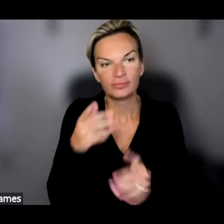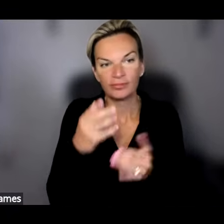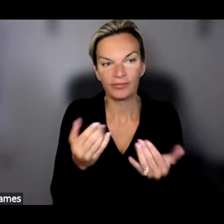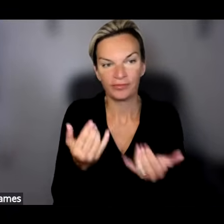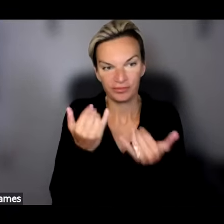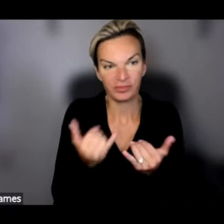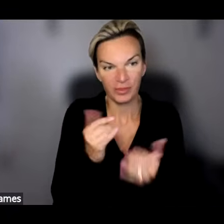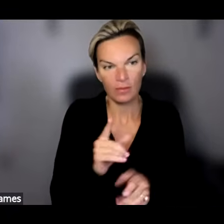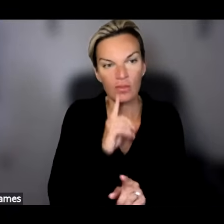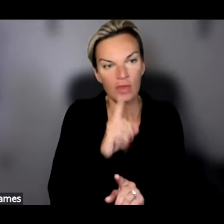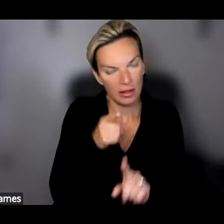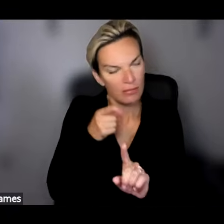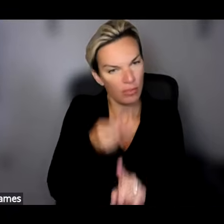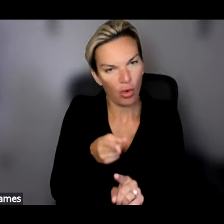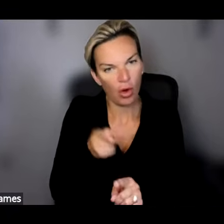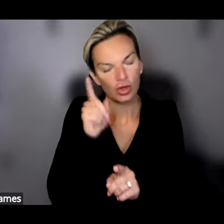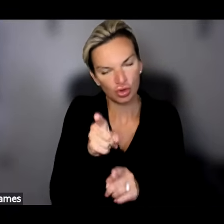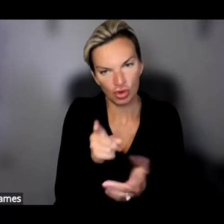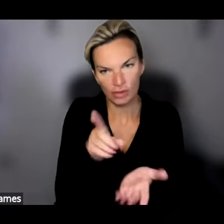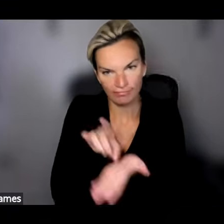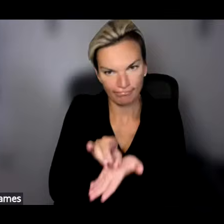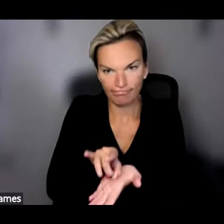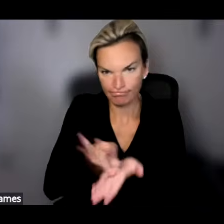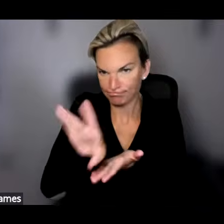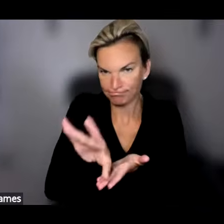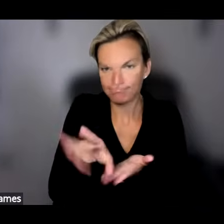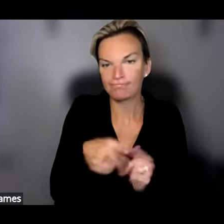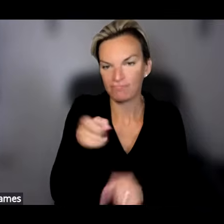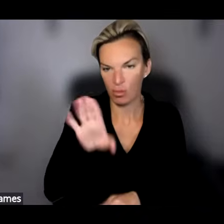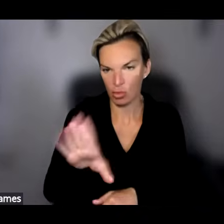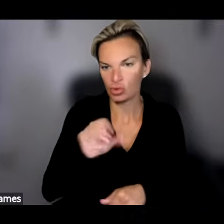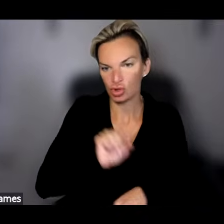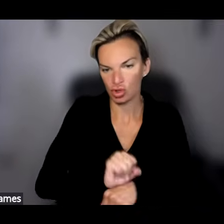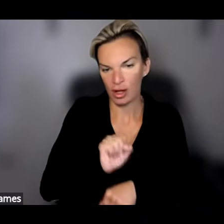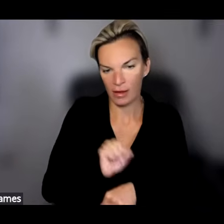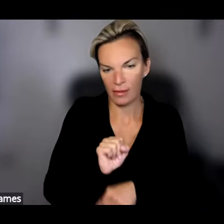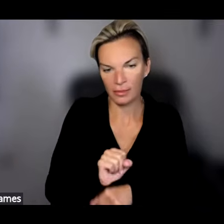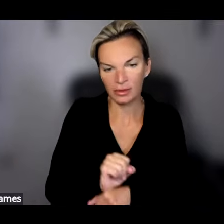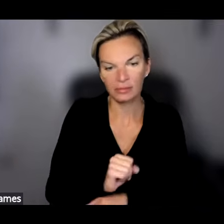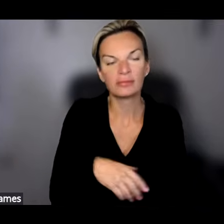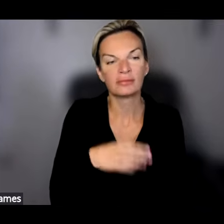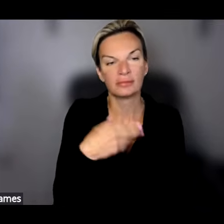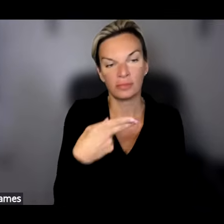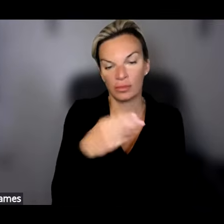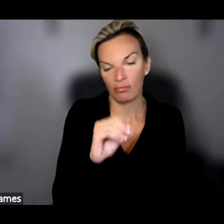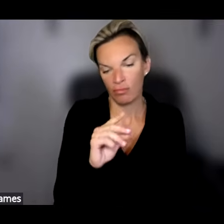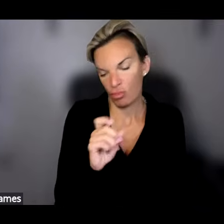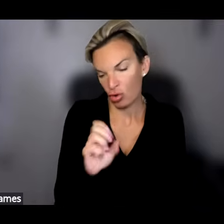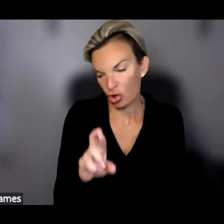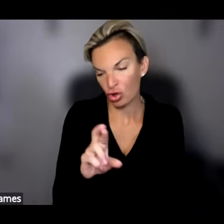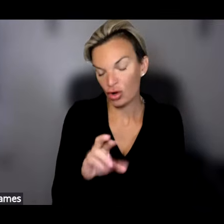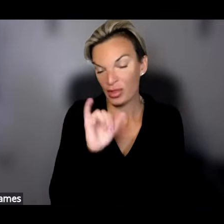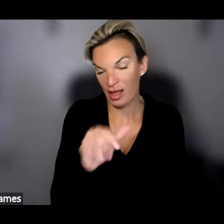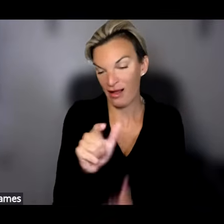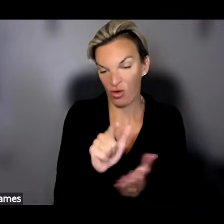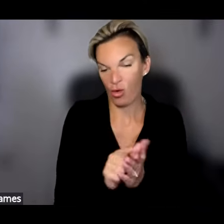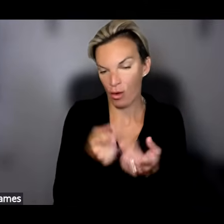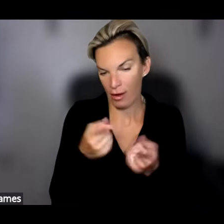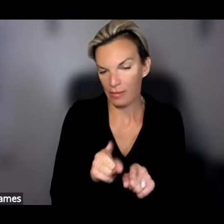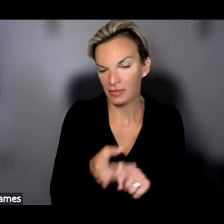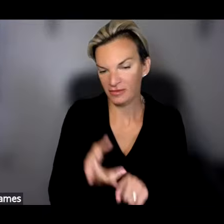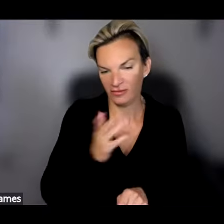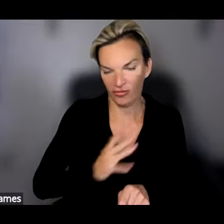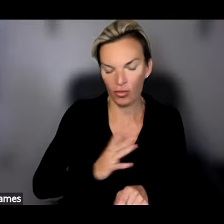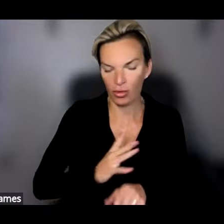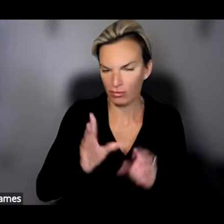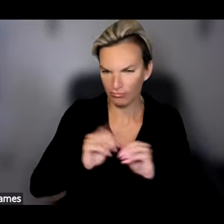ultimately warrants removing her from office. Hooker is very clear about that too. The court held that